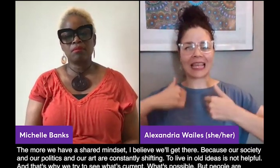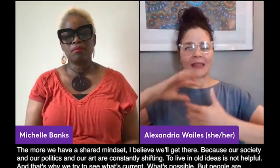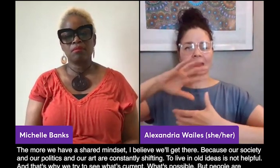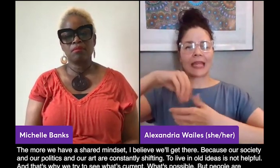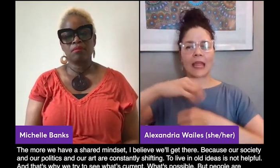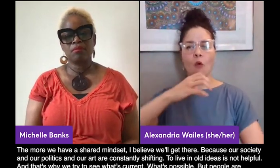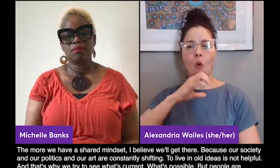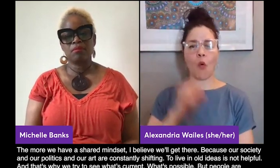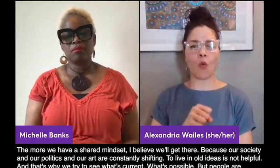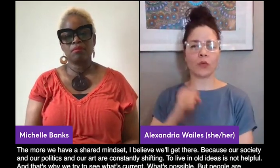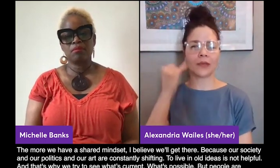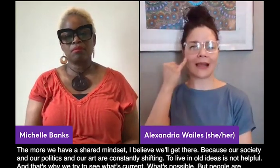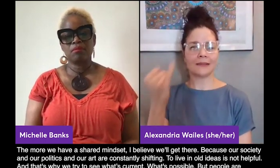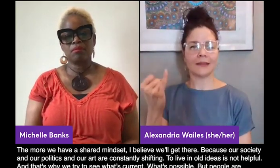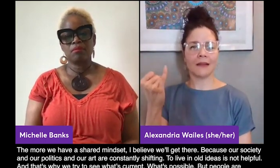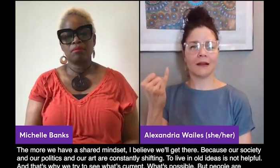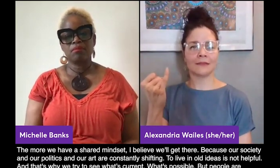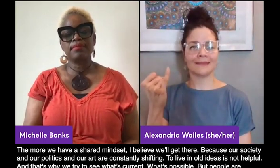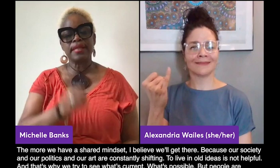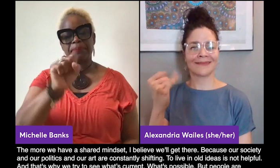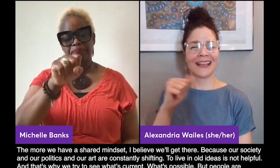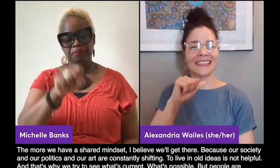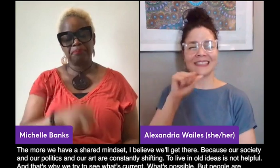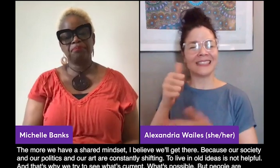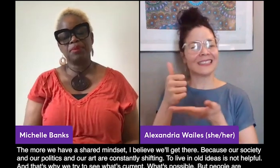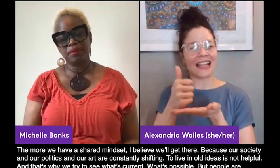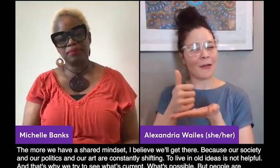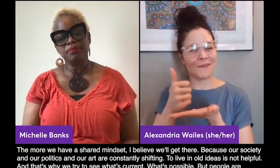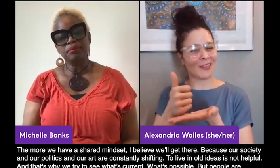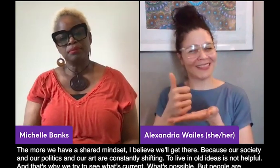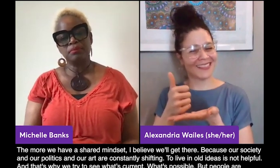To live in old ideas is not helpful.